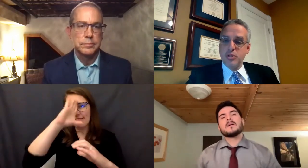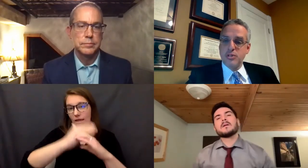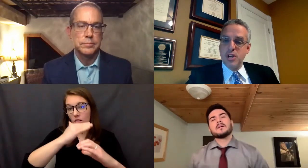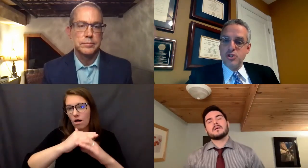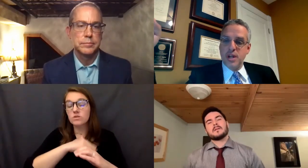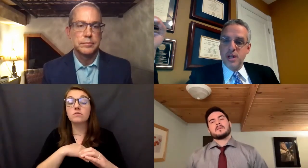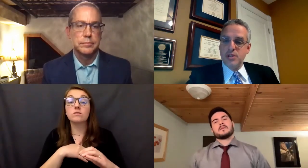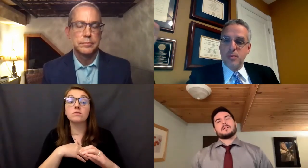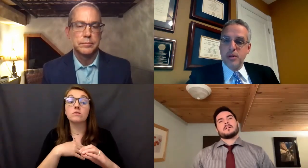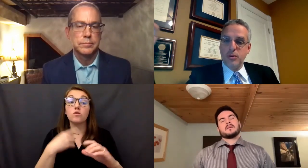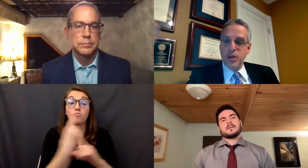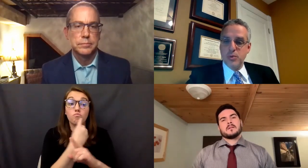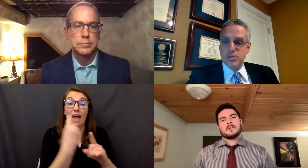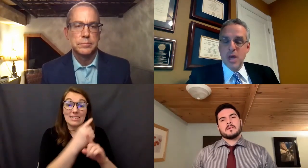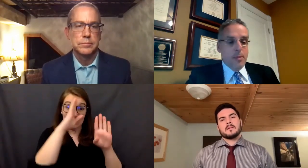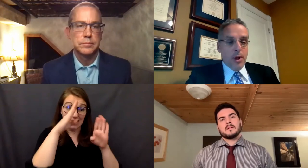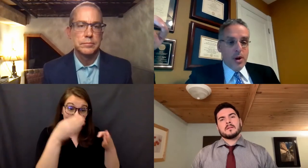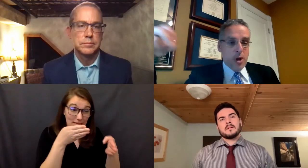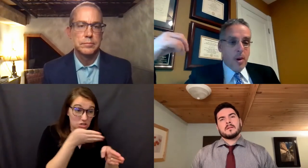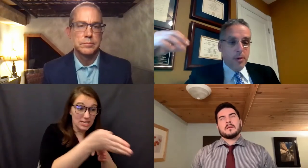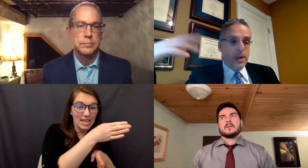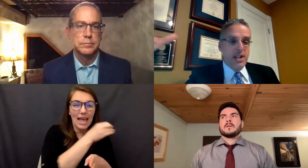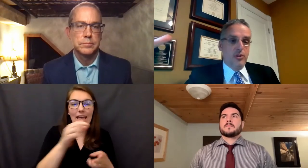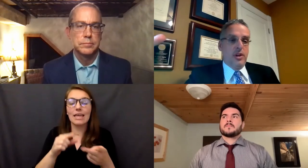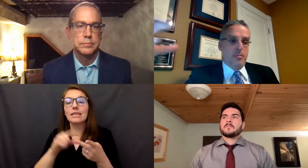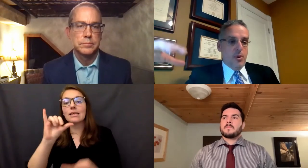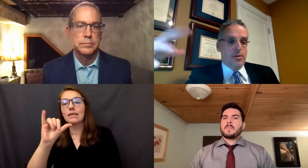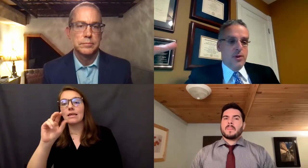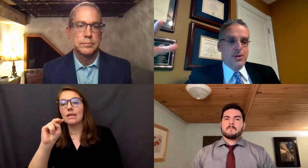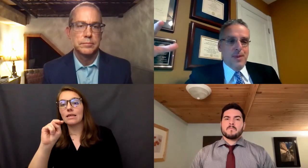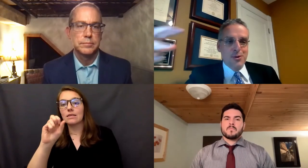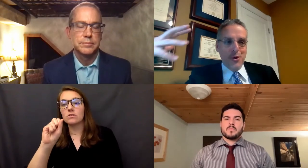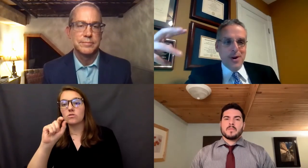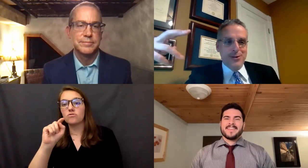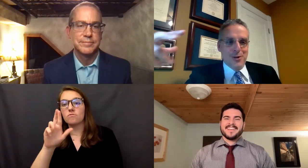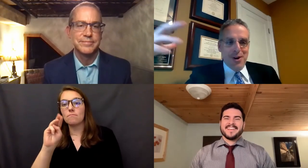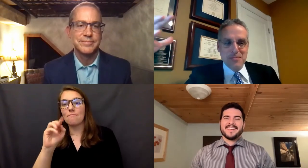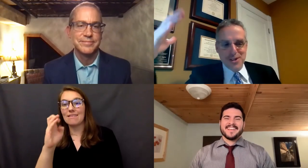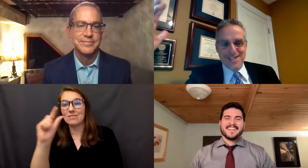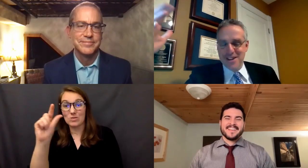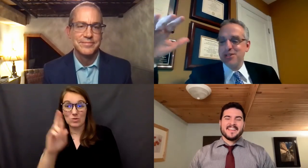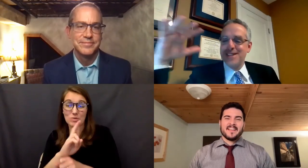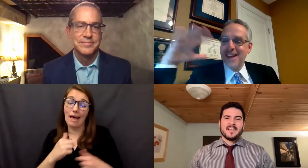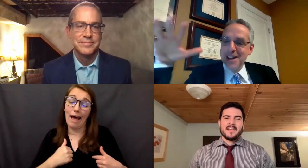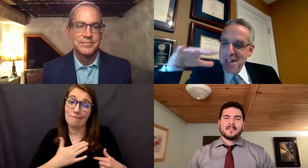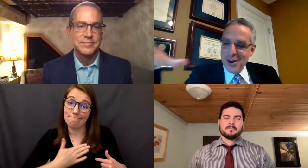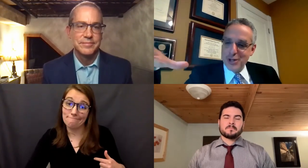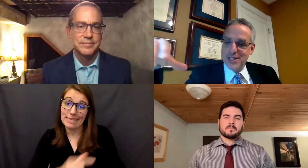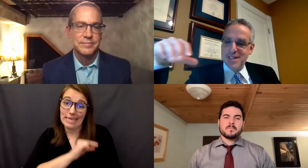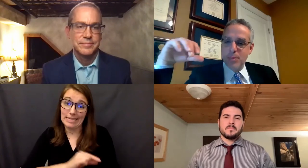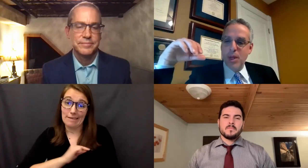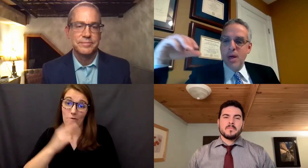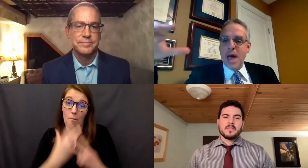practical specialization and instrumental use? By the way, which I'll probably plead guilty to both of those in my own career. So